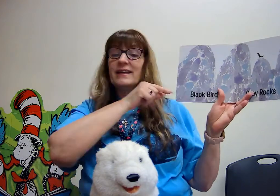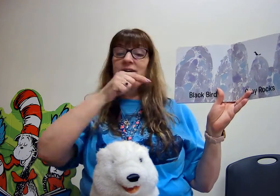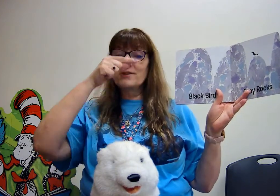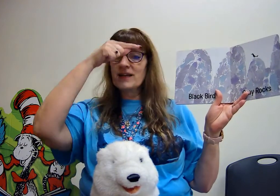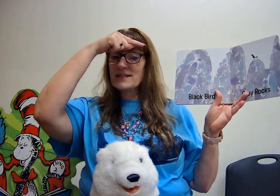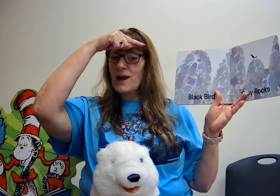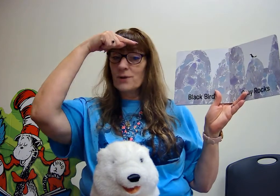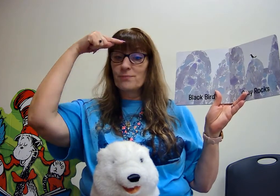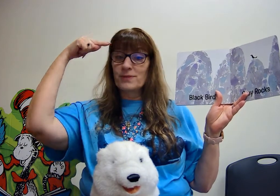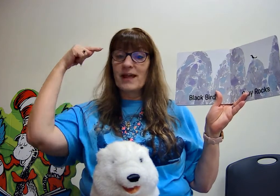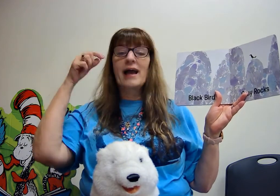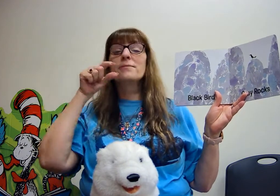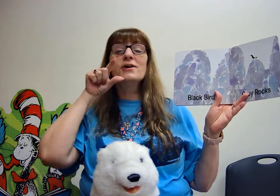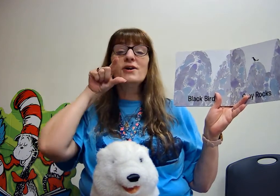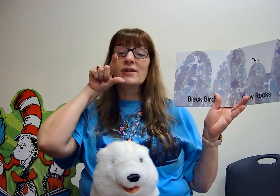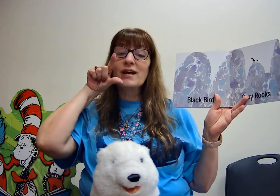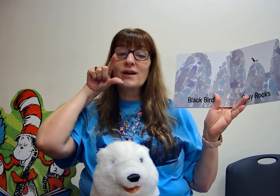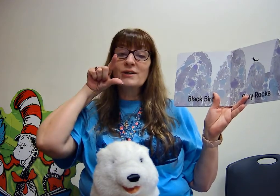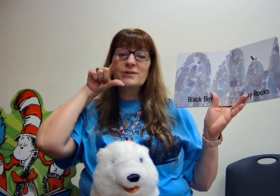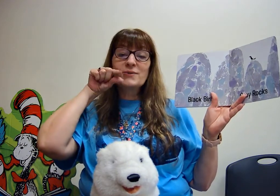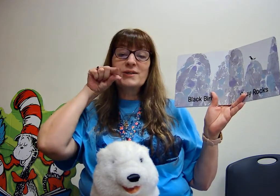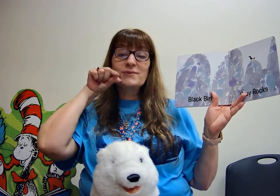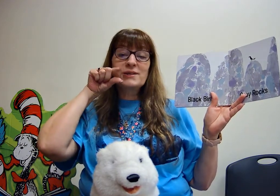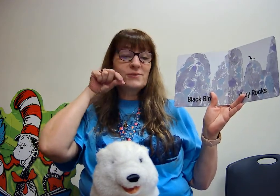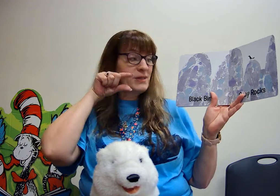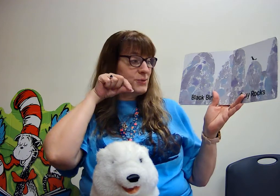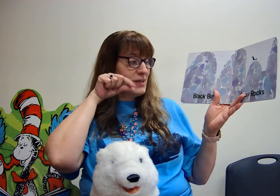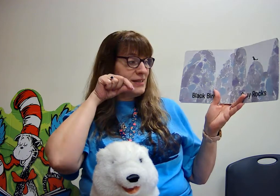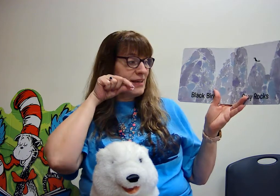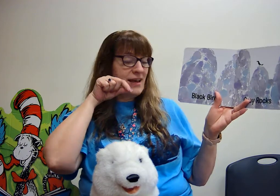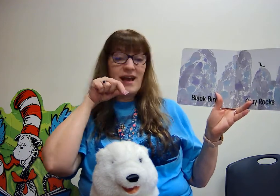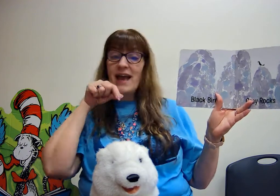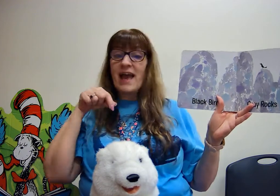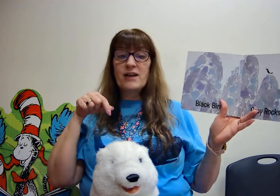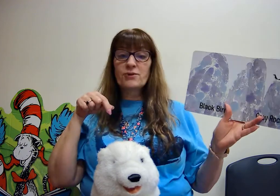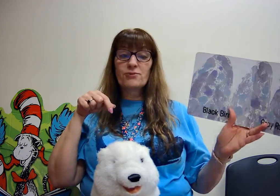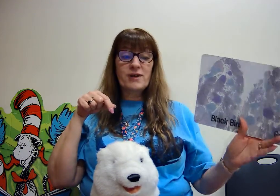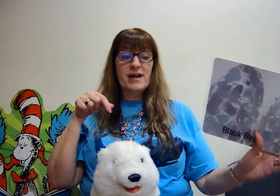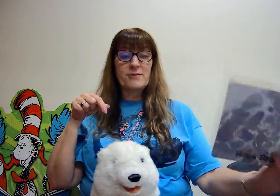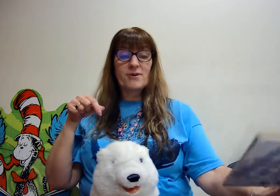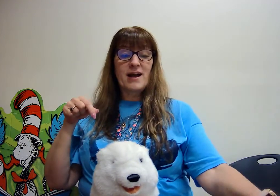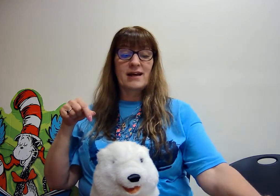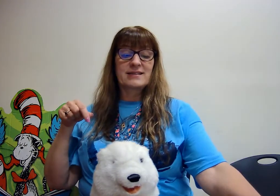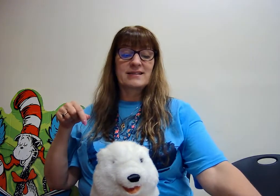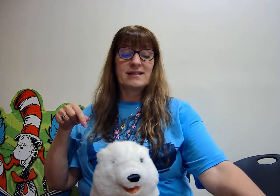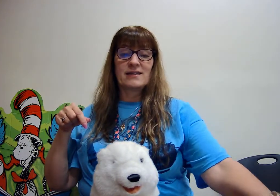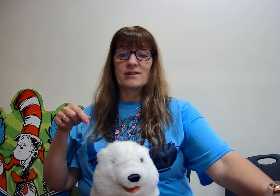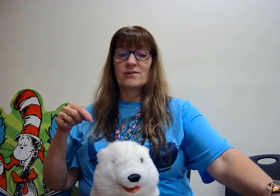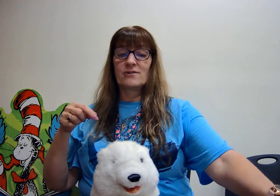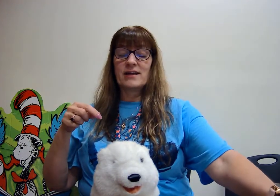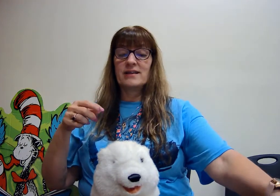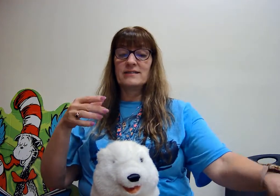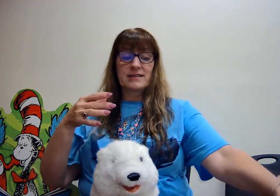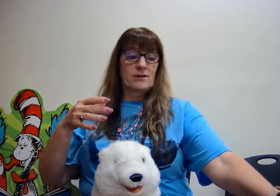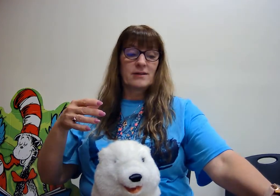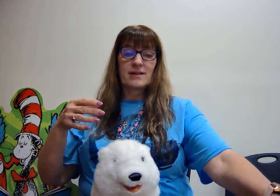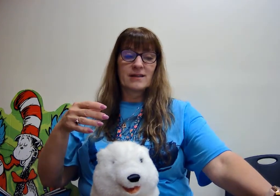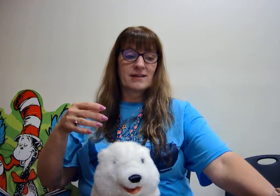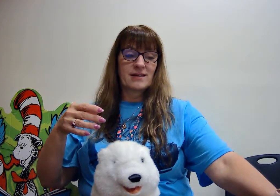Here is our black bird. Tweet, tweet, tweet, tweet. And gray rocks. Gray